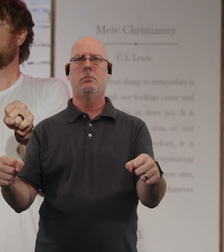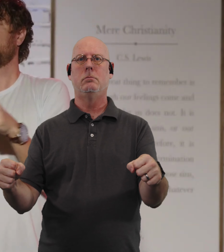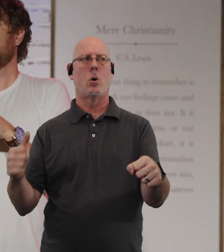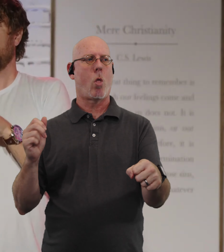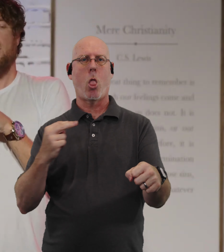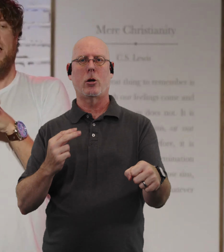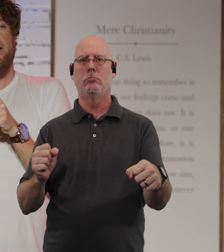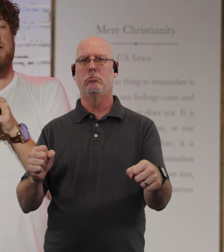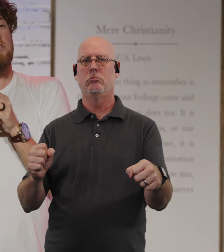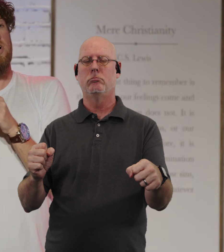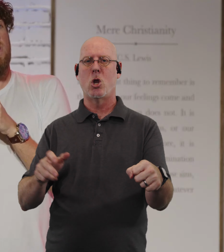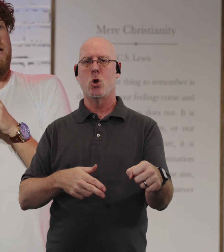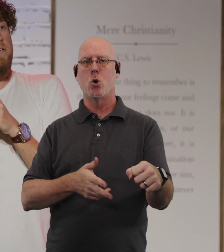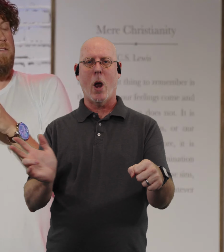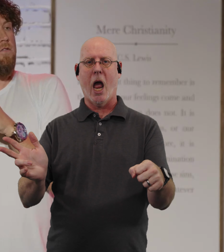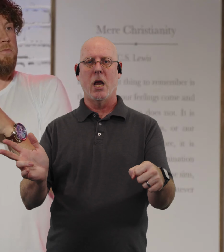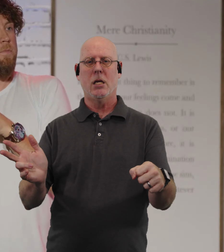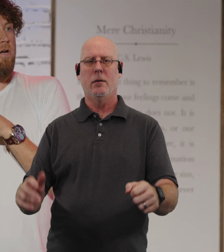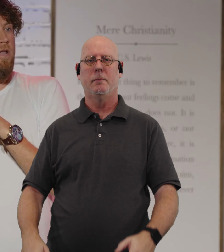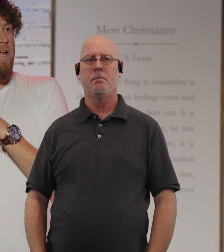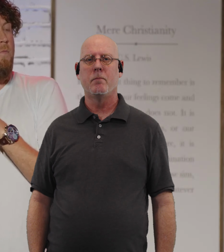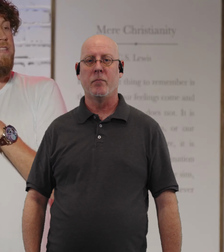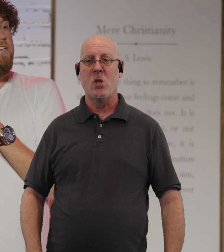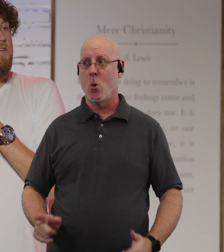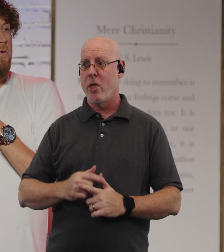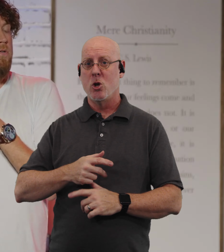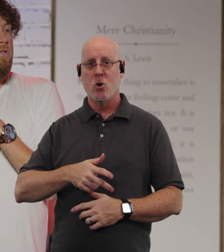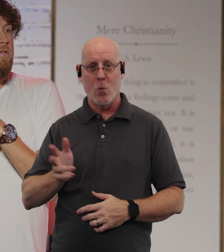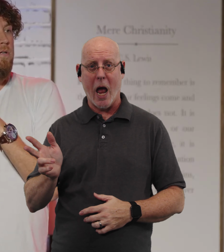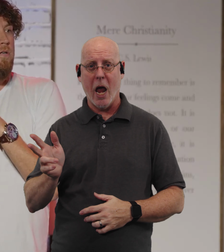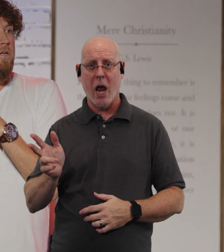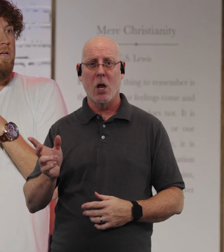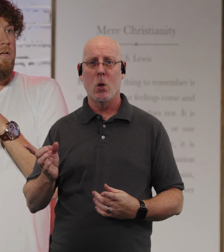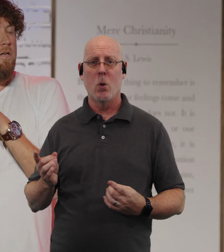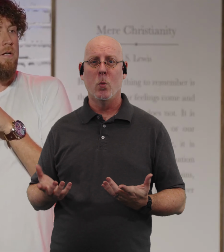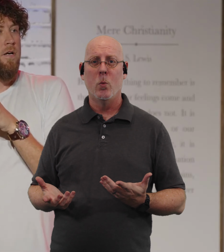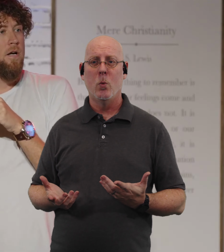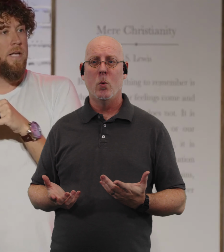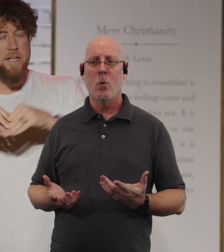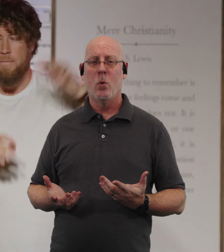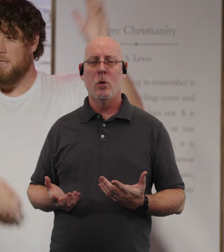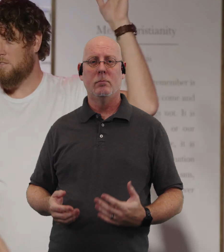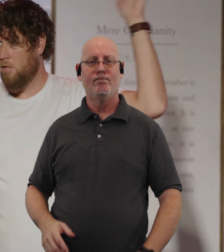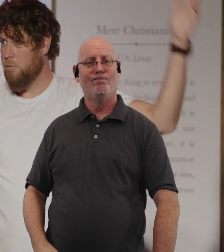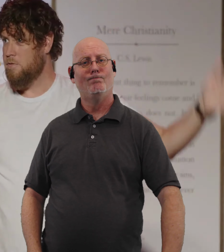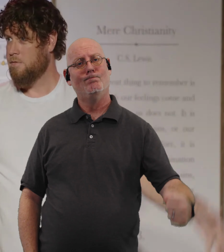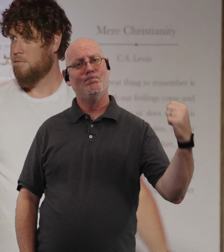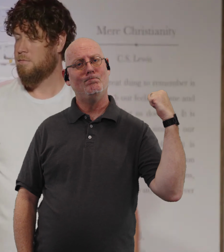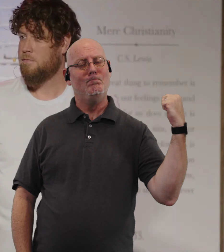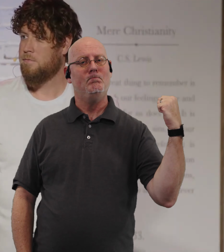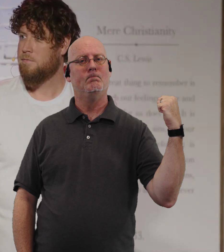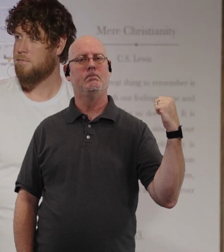there. And then they go to turn right into the Grillsmith parking lot. And when they do, they give me the